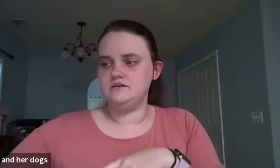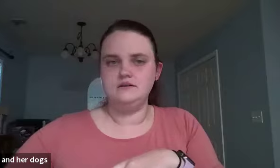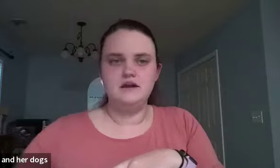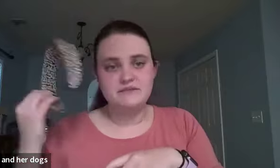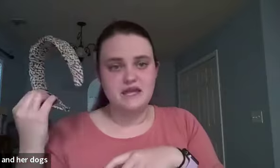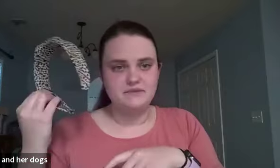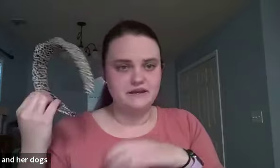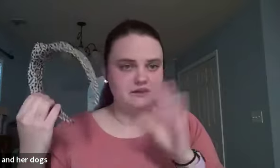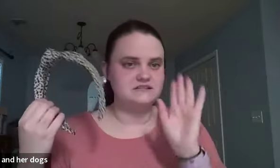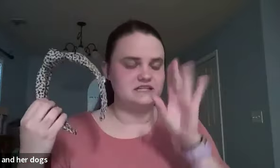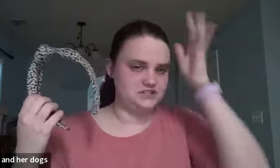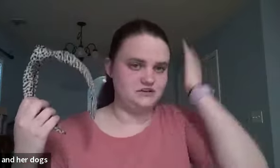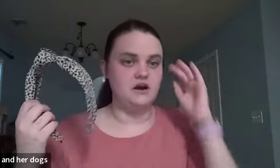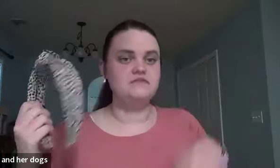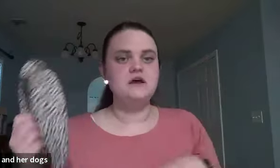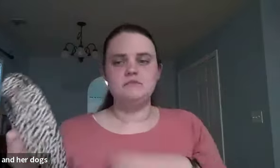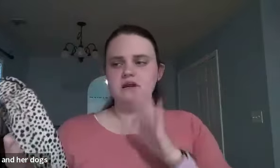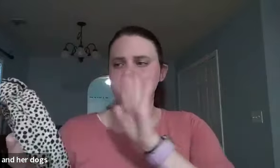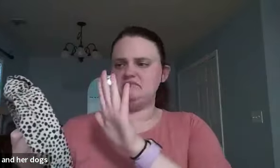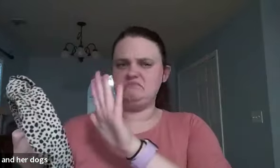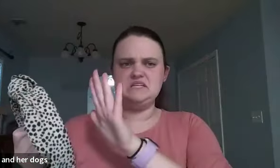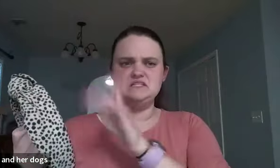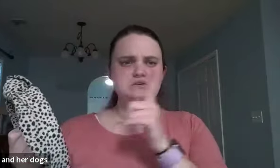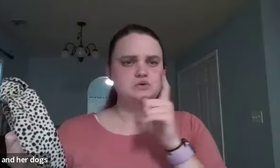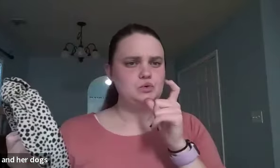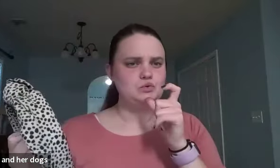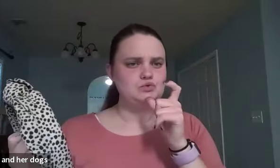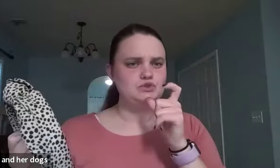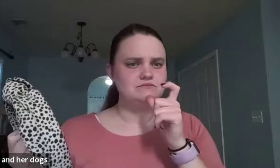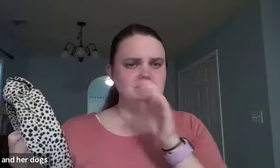like I have my headband here because I just took it off, but I'd be like this whose